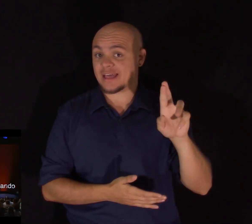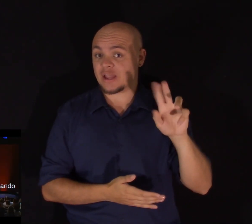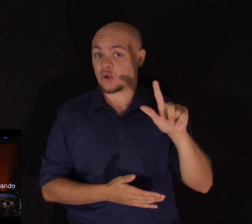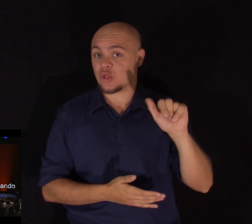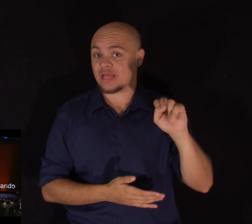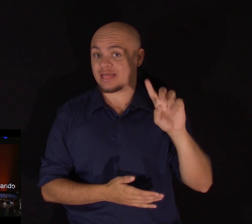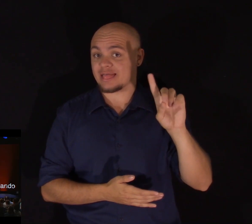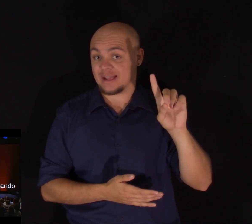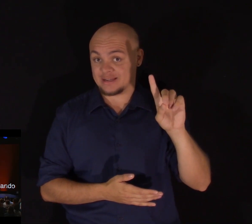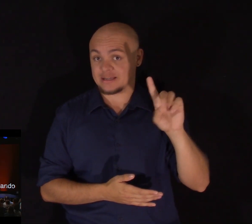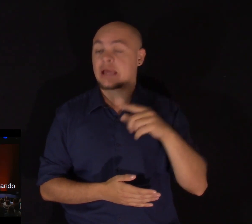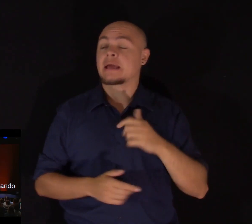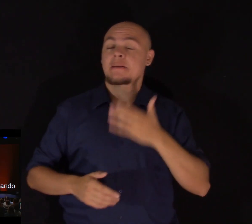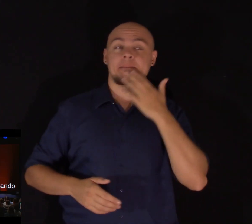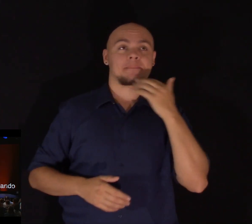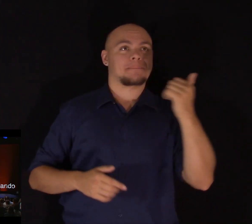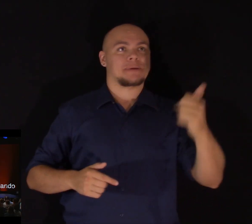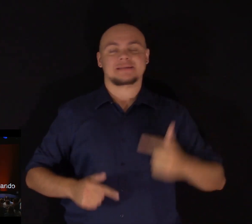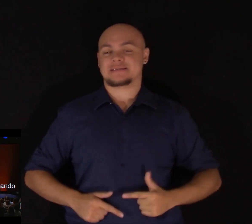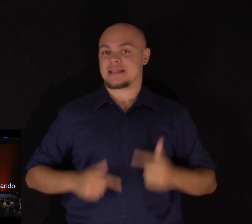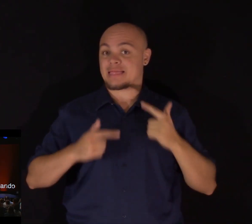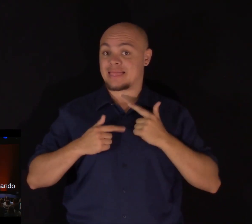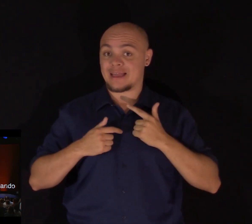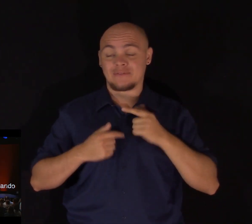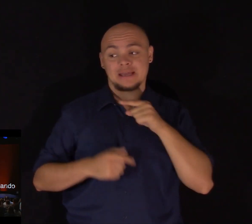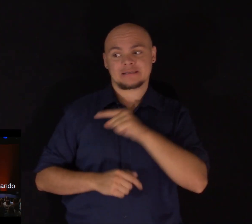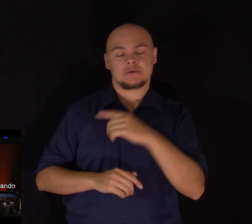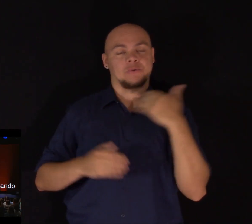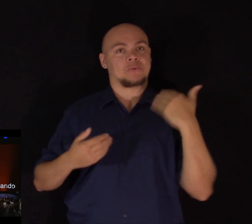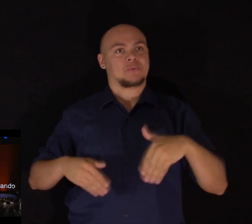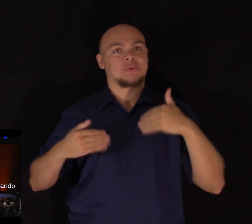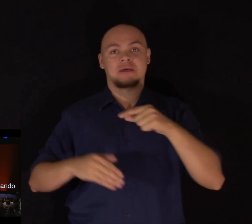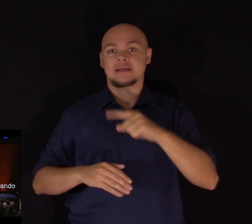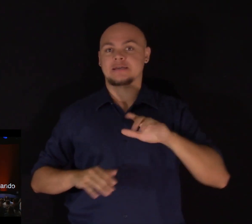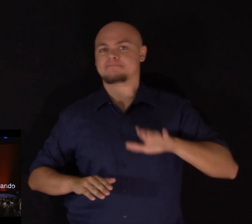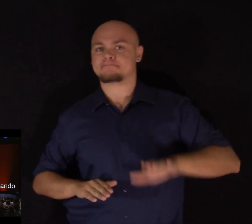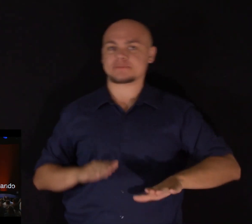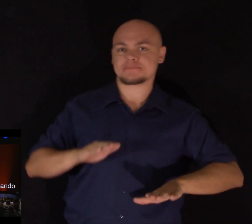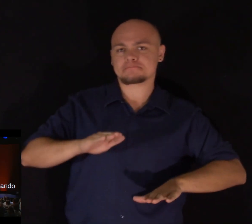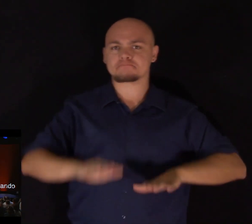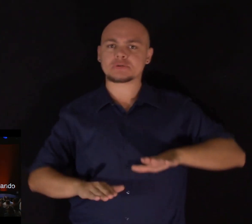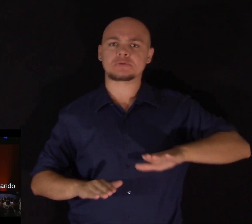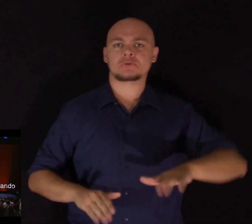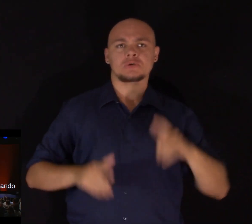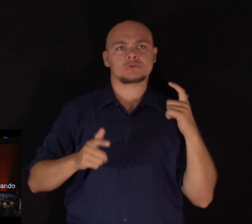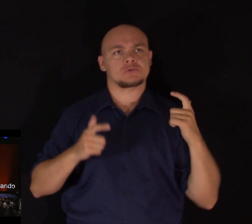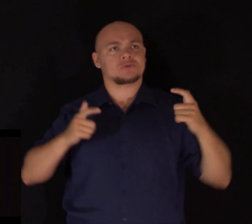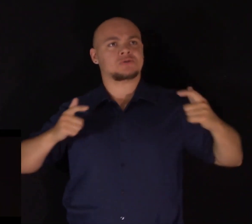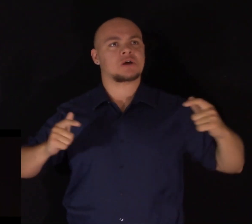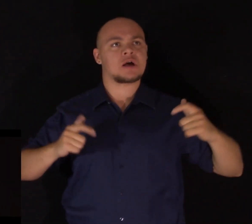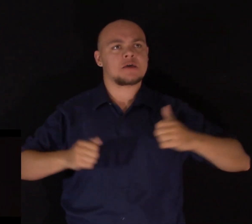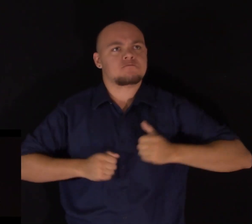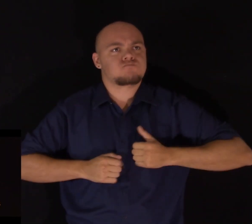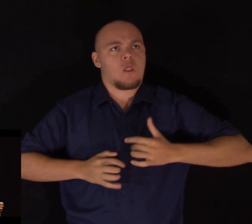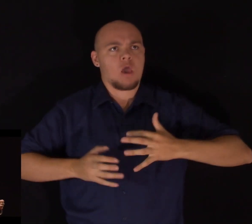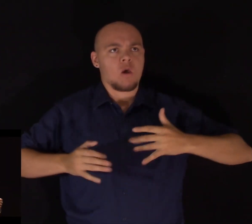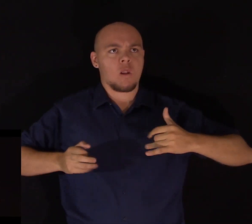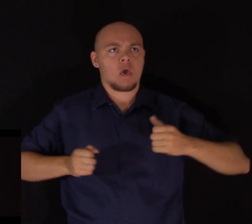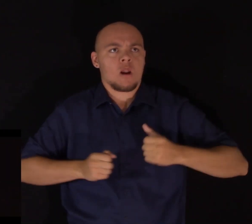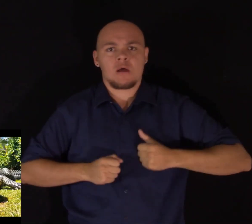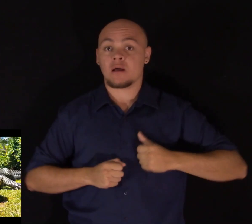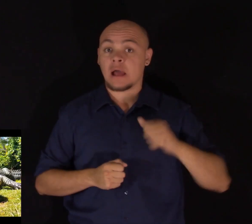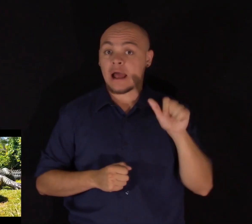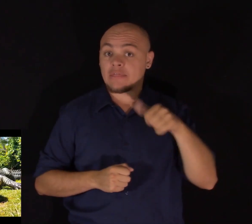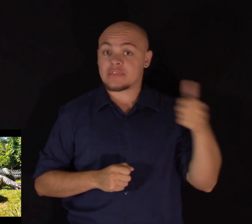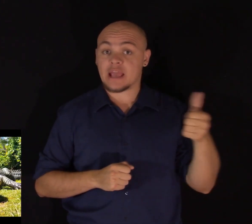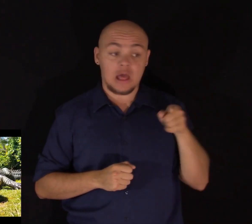best life. And man, does he ever. He walks tall, he bellows loud, and that other